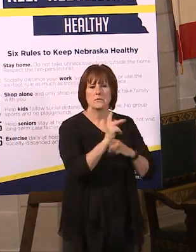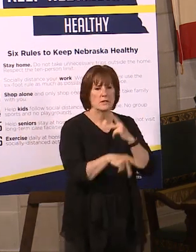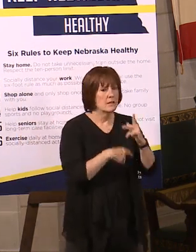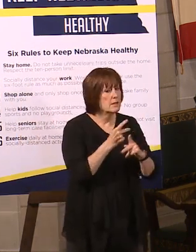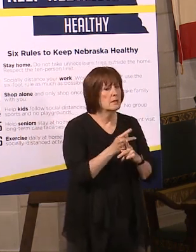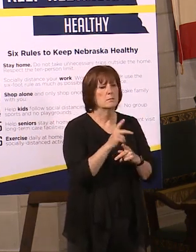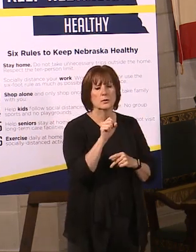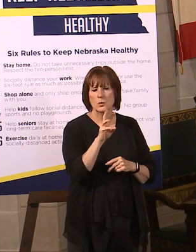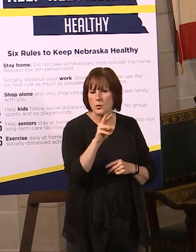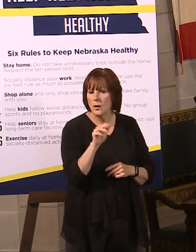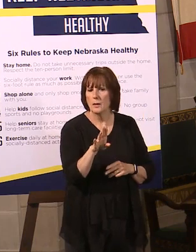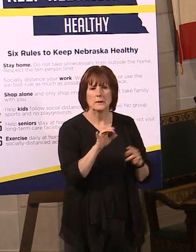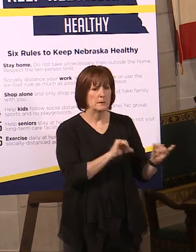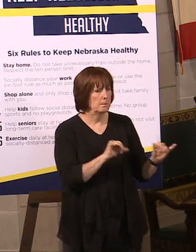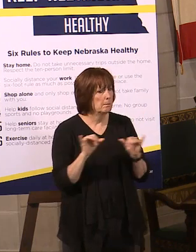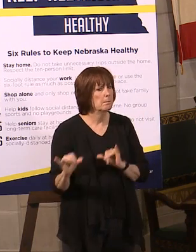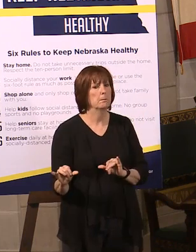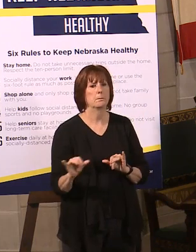same swabs, same,